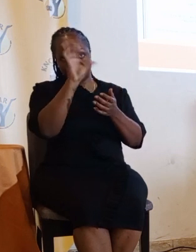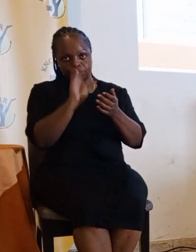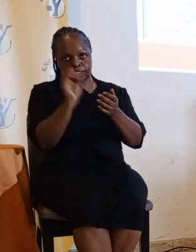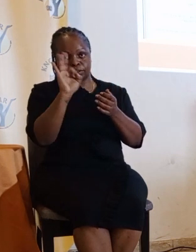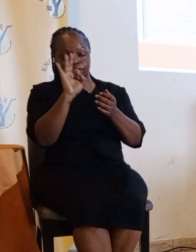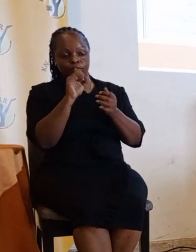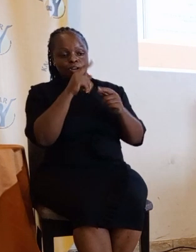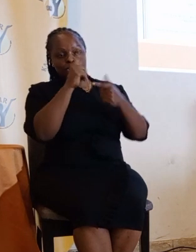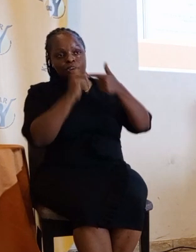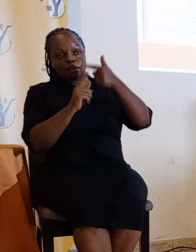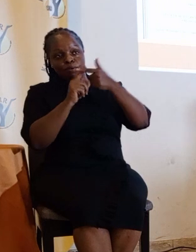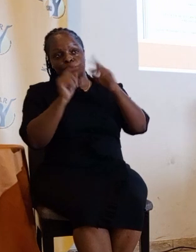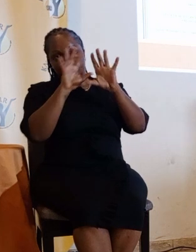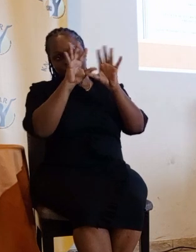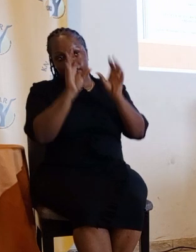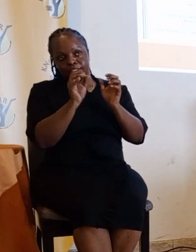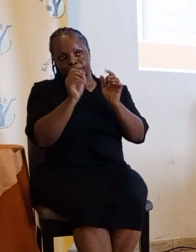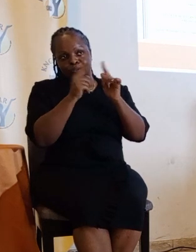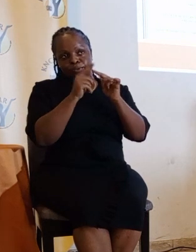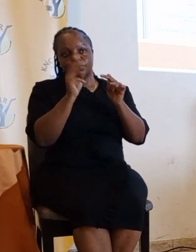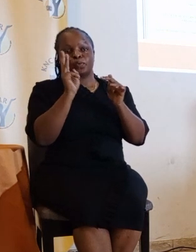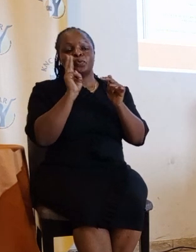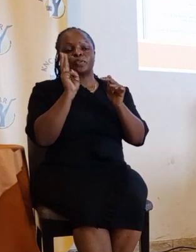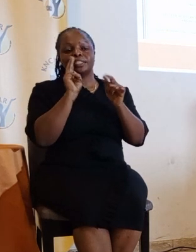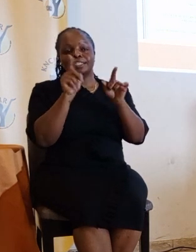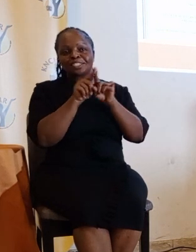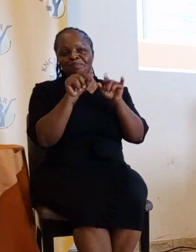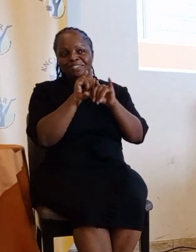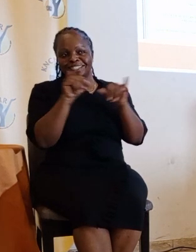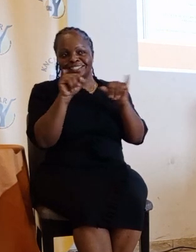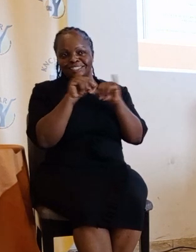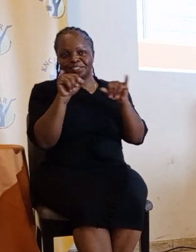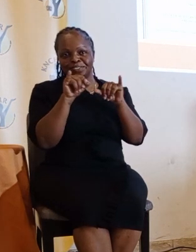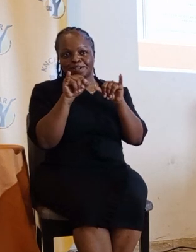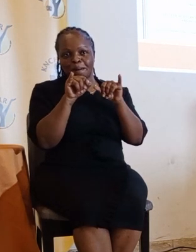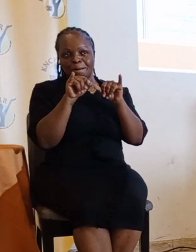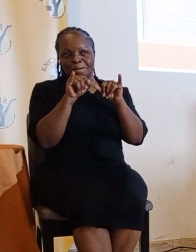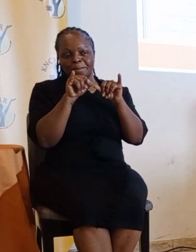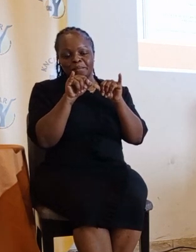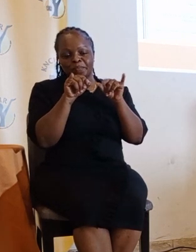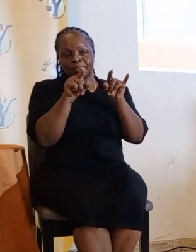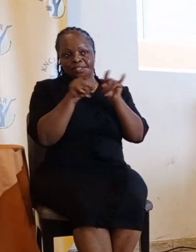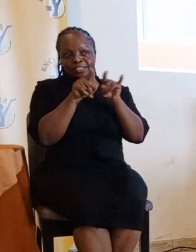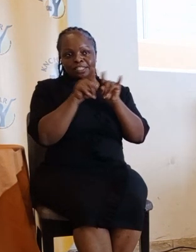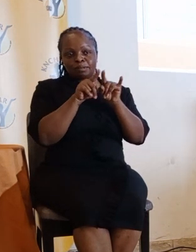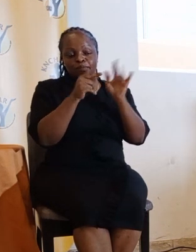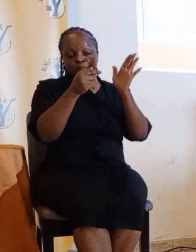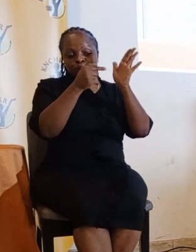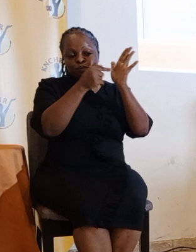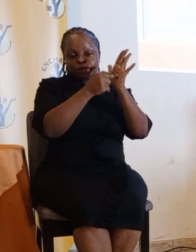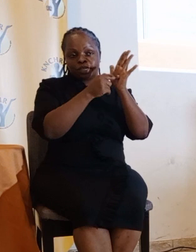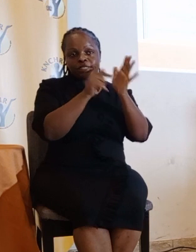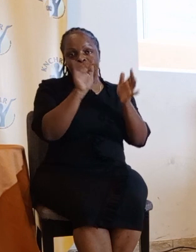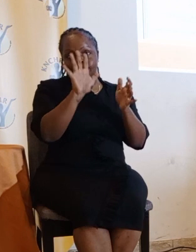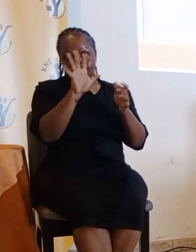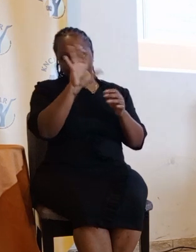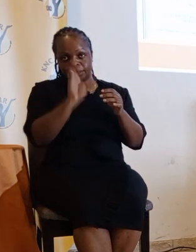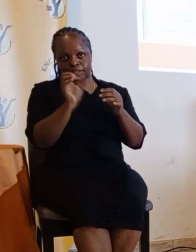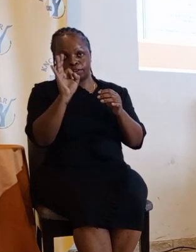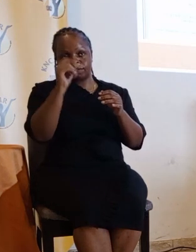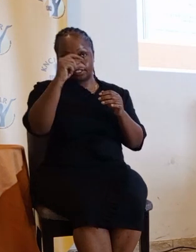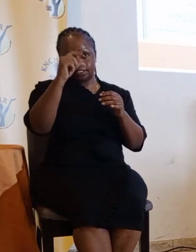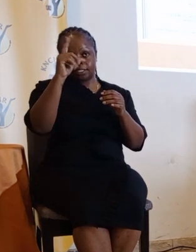5% of their annual budgets to water and sanitation. And and at least 0.5% of the GDP